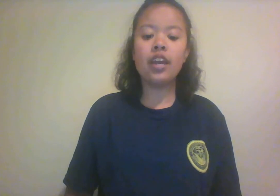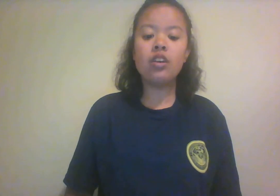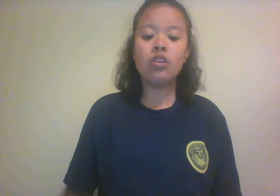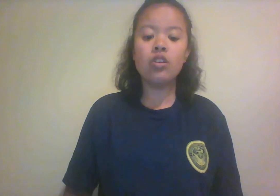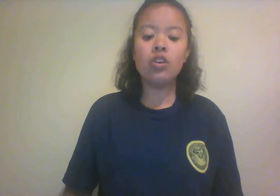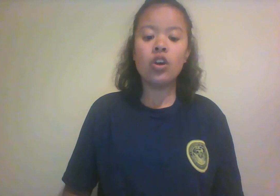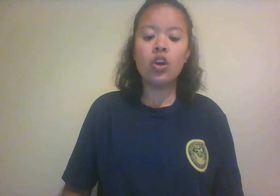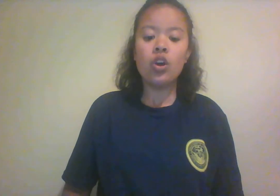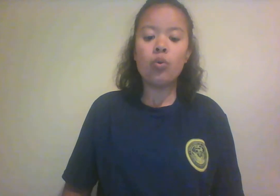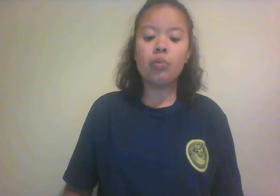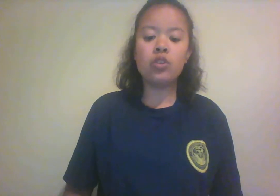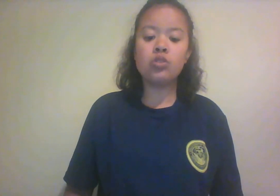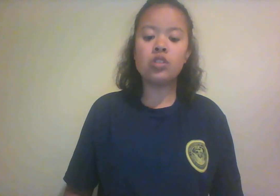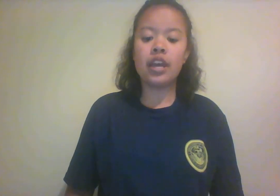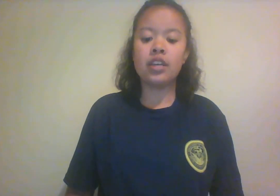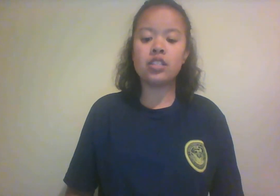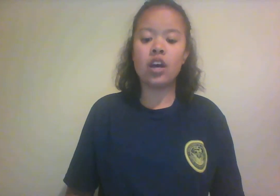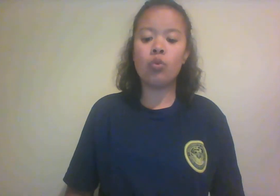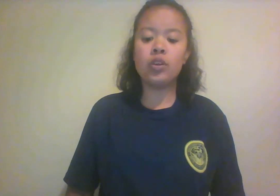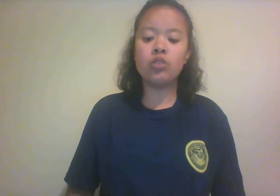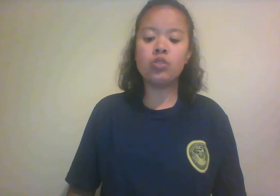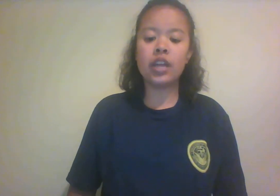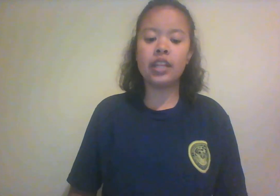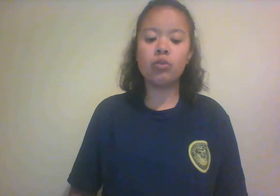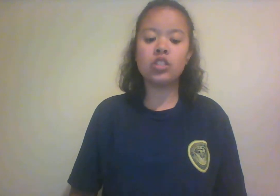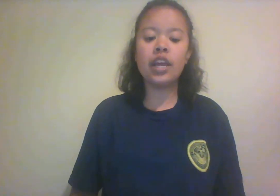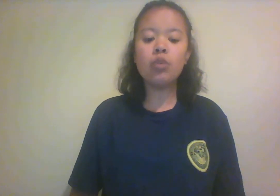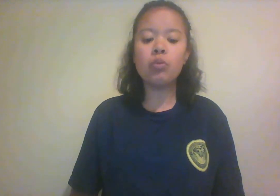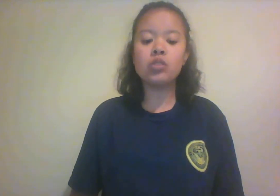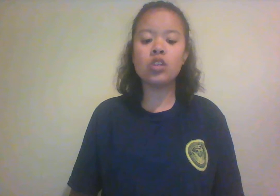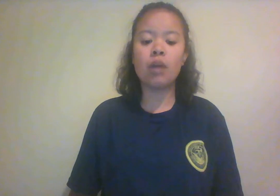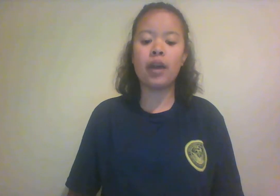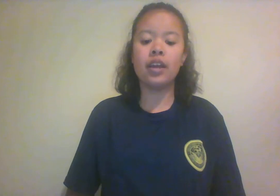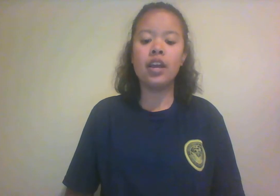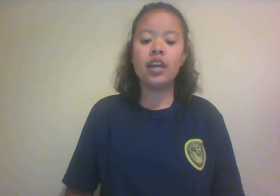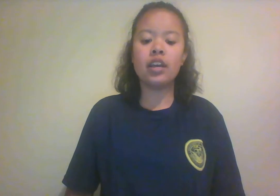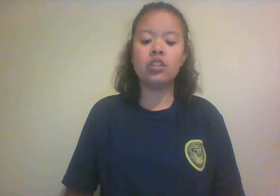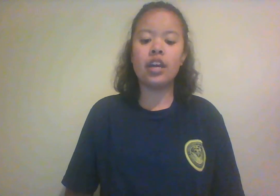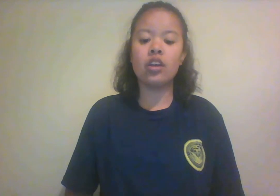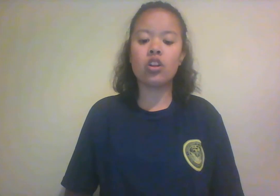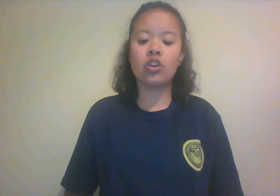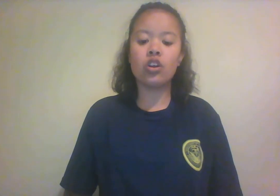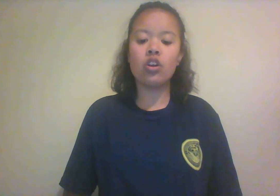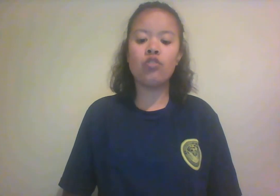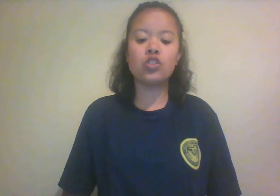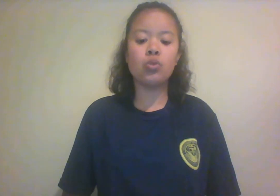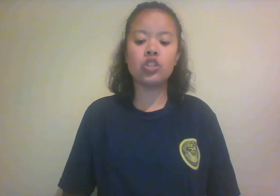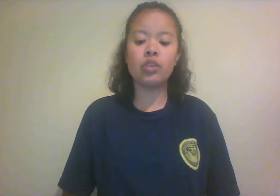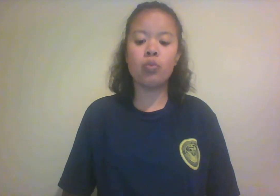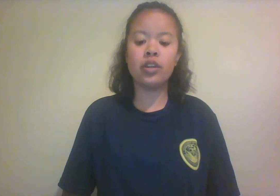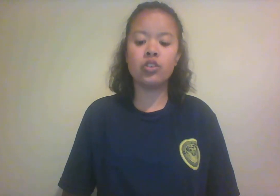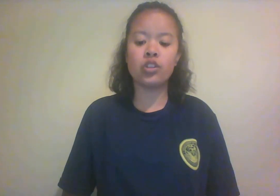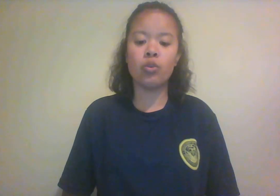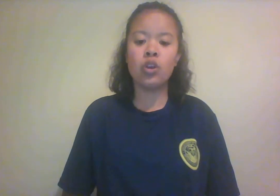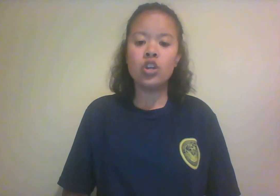Today, when we use ASL, we use sign language like what was taught by Gallaudet and Clerc over 201 years ago. So